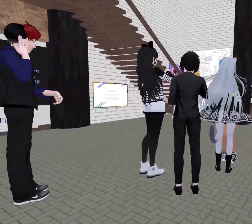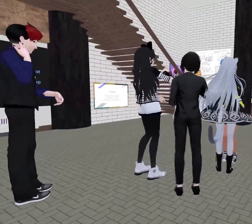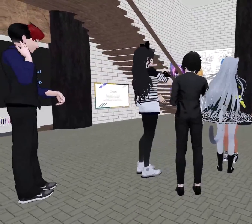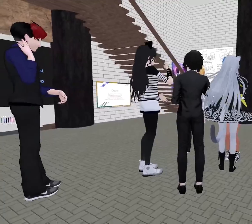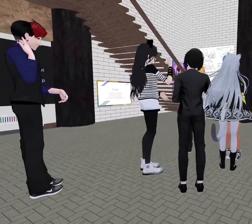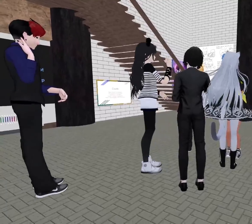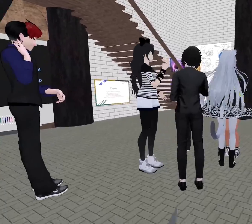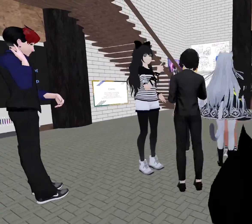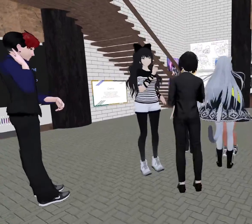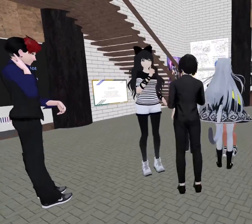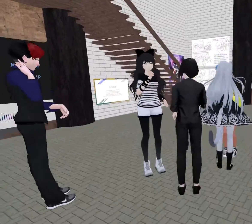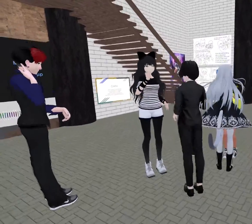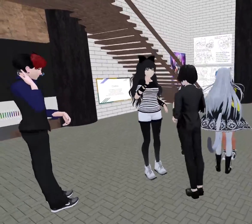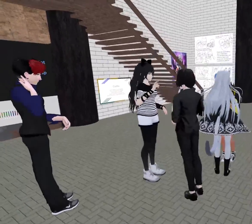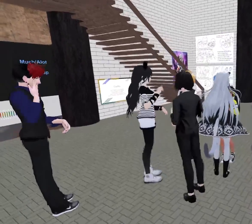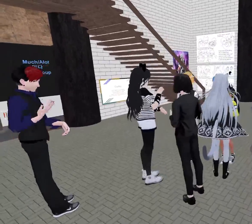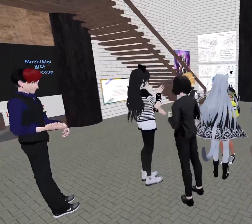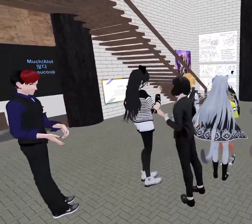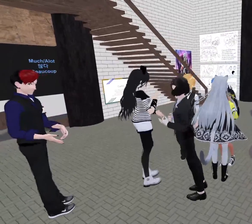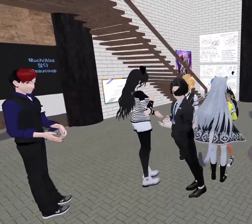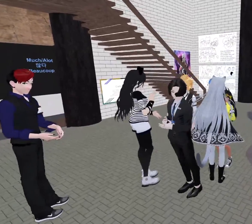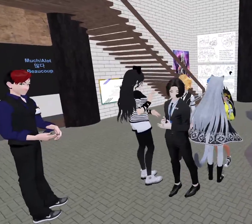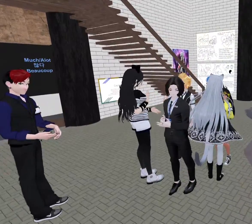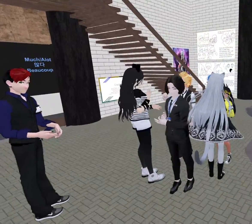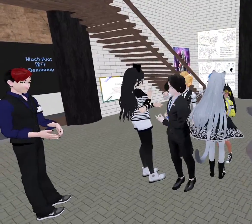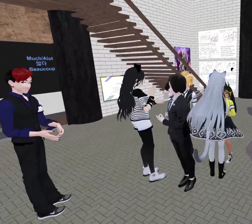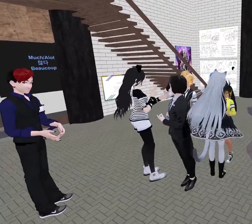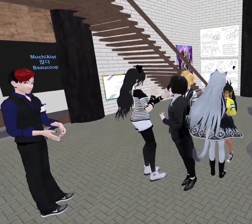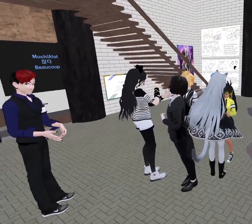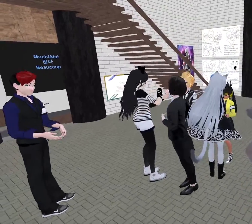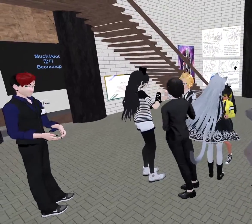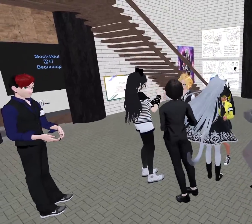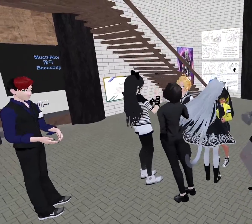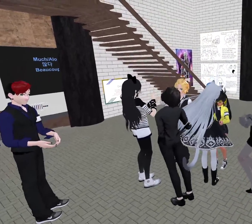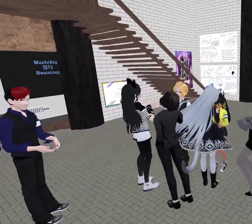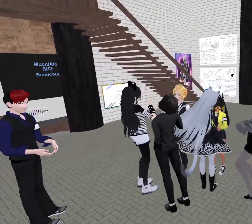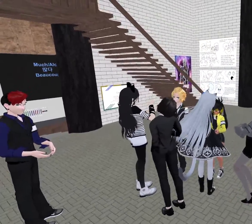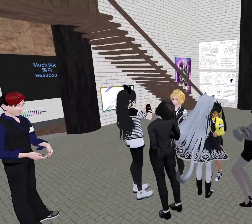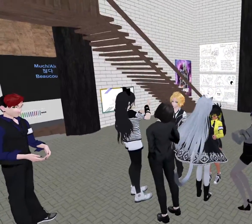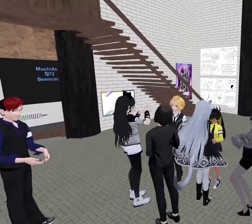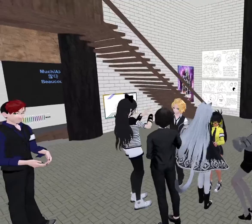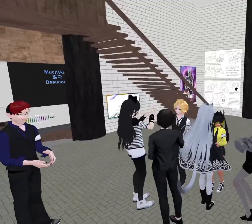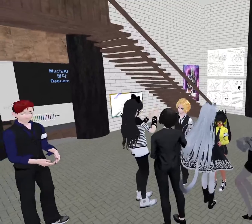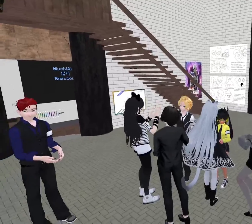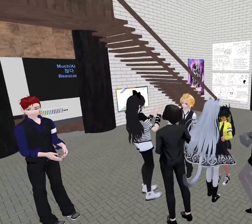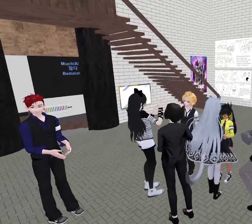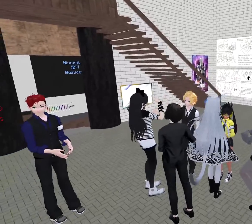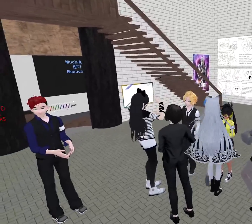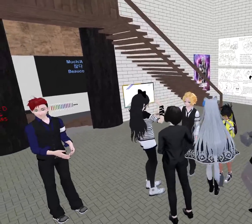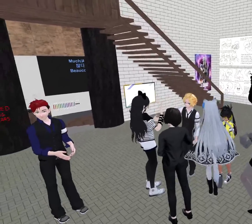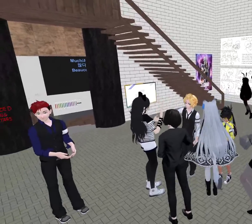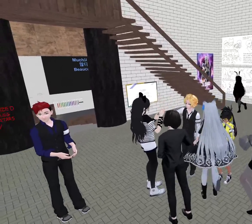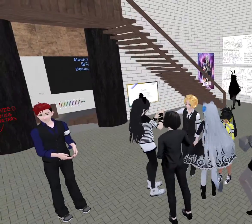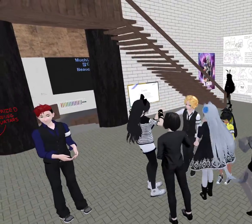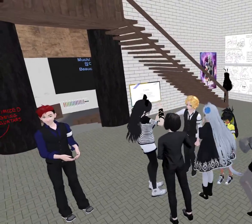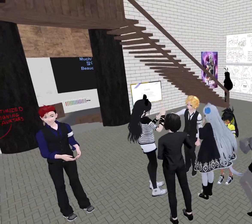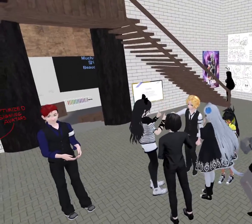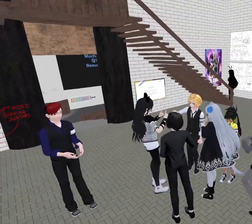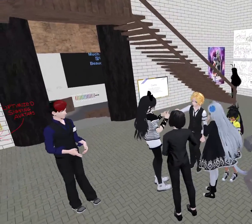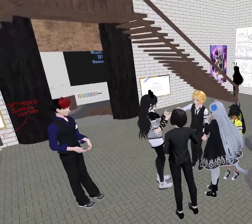Yep, finish fun today. I'm glad I recorded the whole thing because I f***ing dozed off.